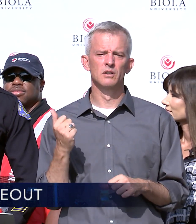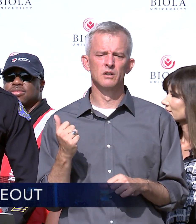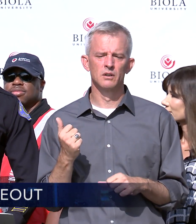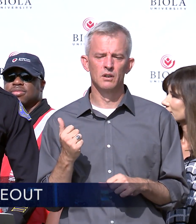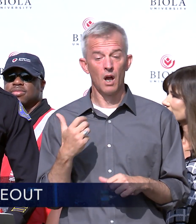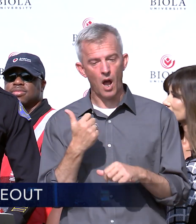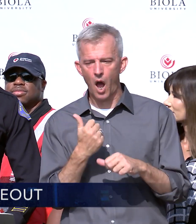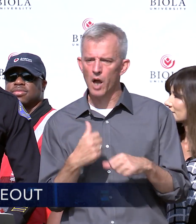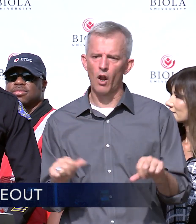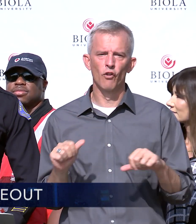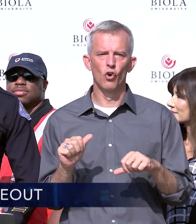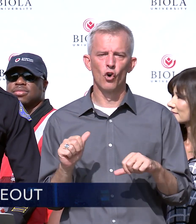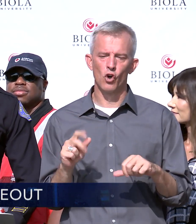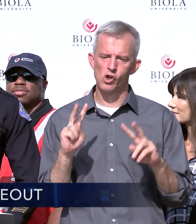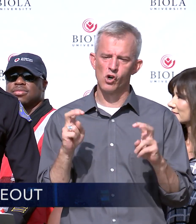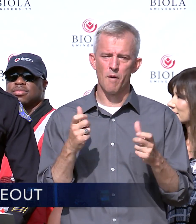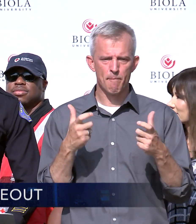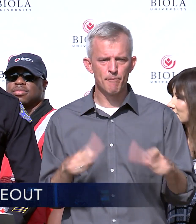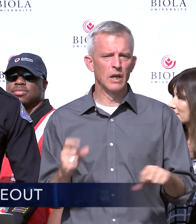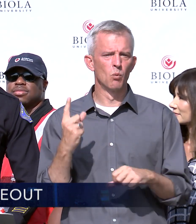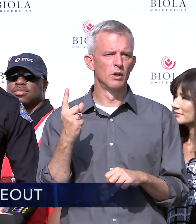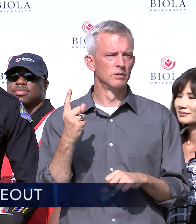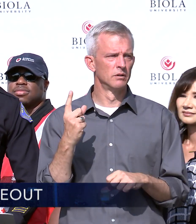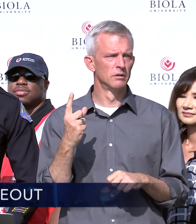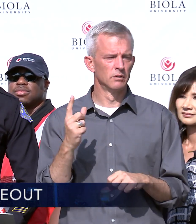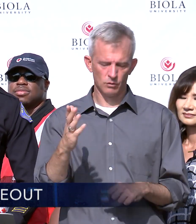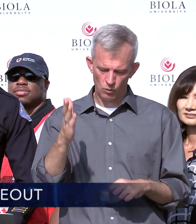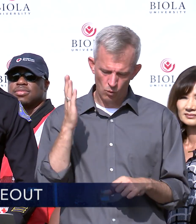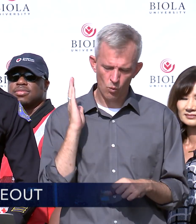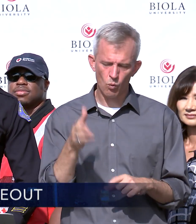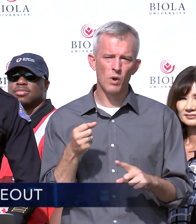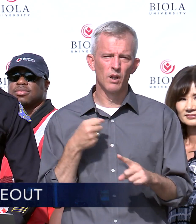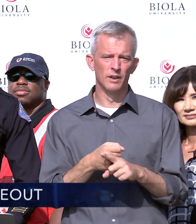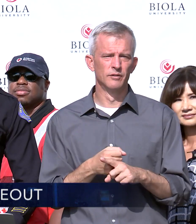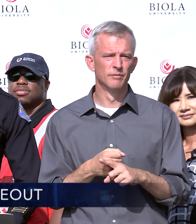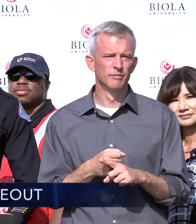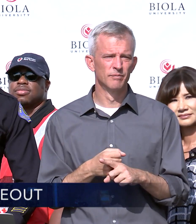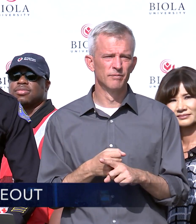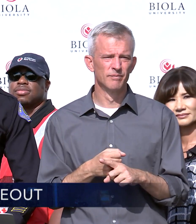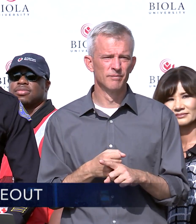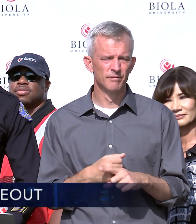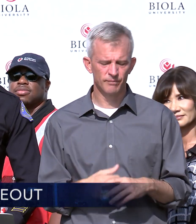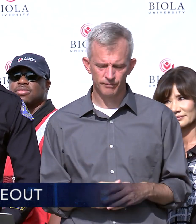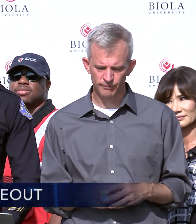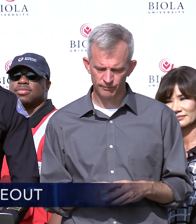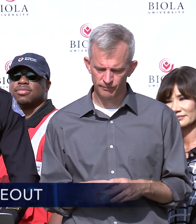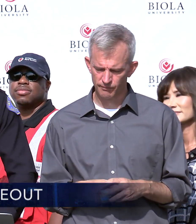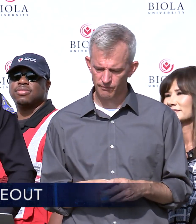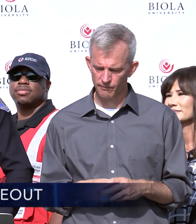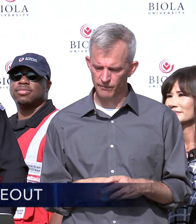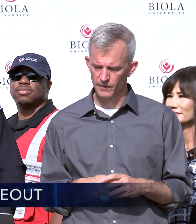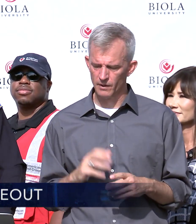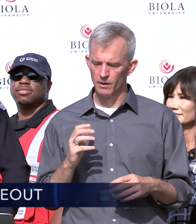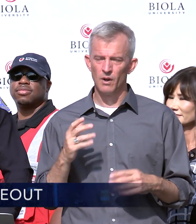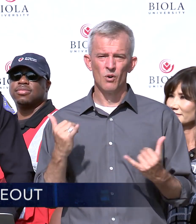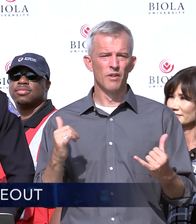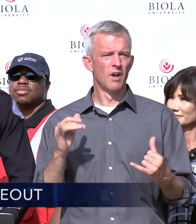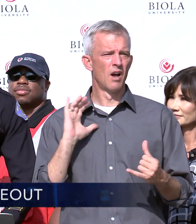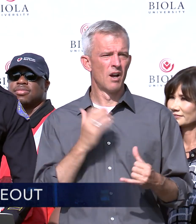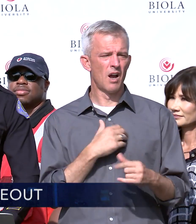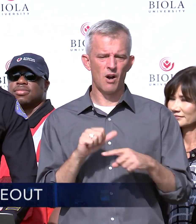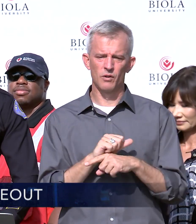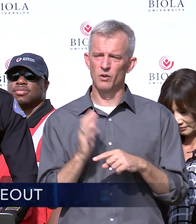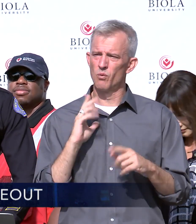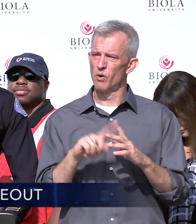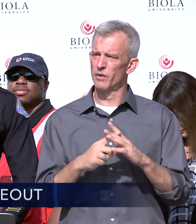big one is a matter of when, not if. With that, our exercise will begin in a few